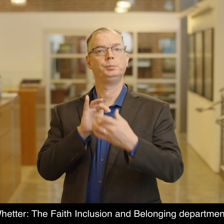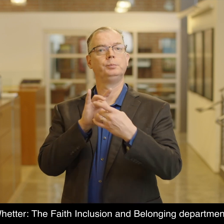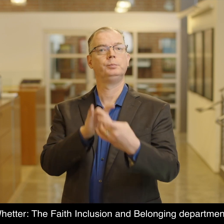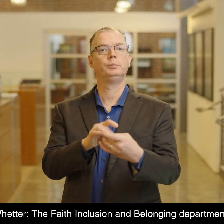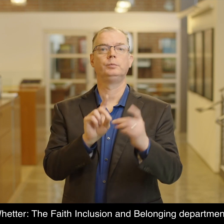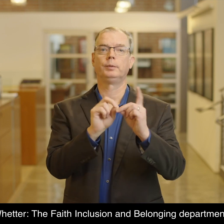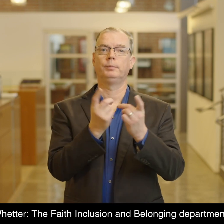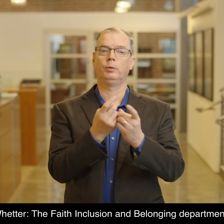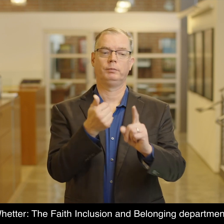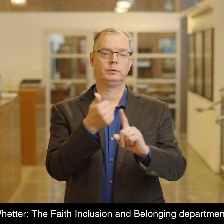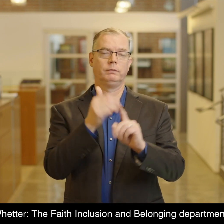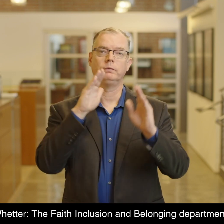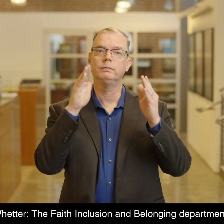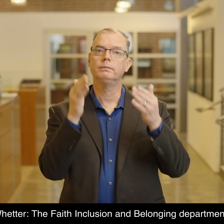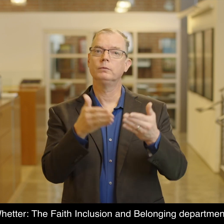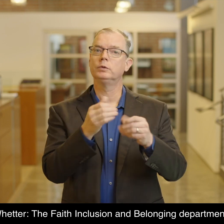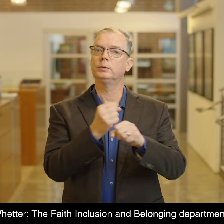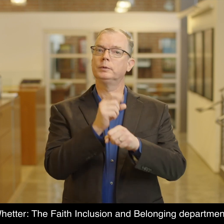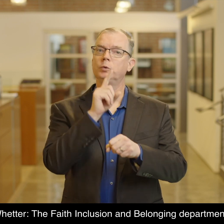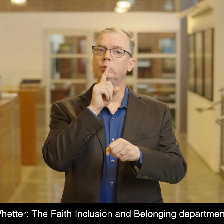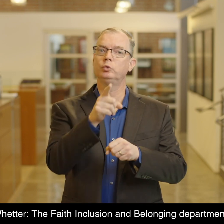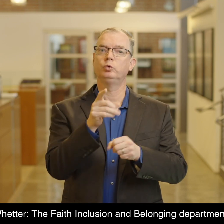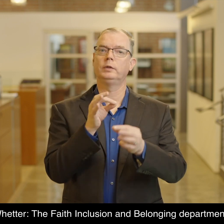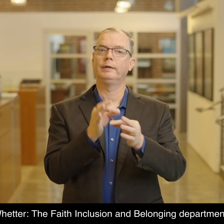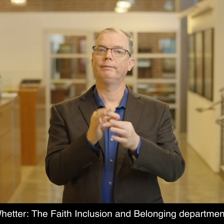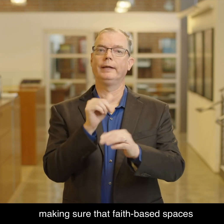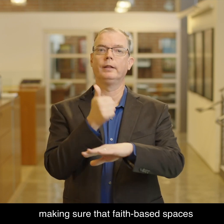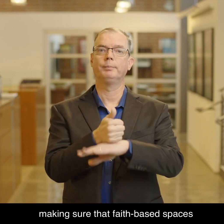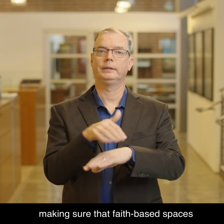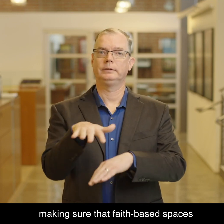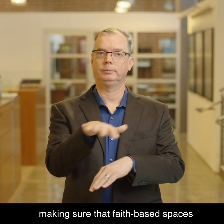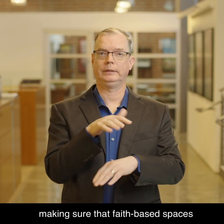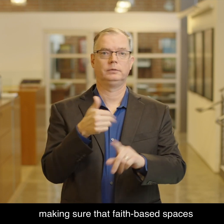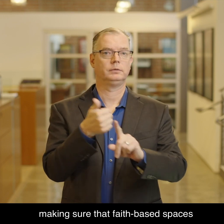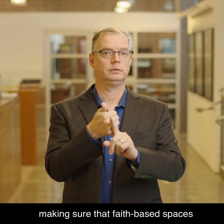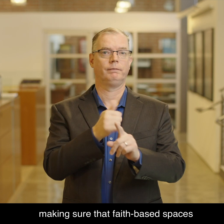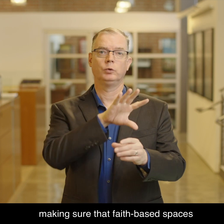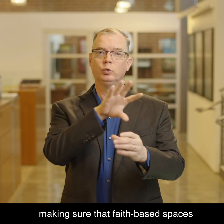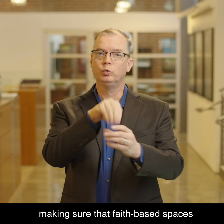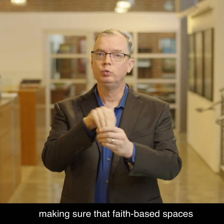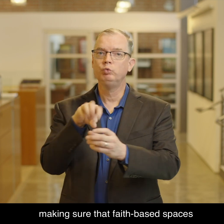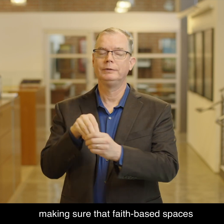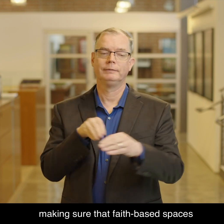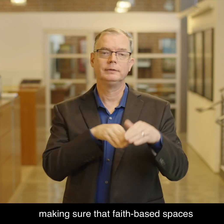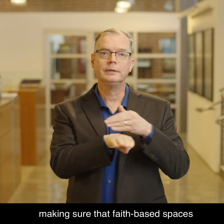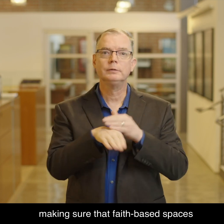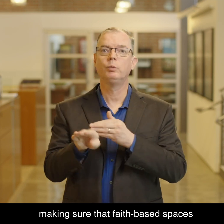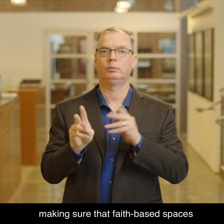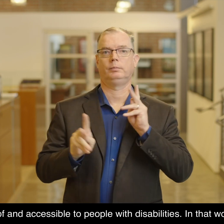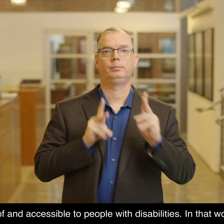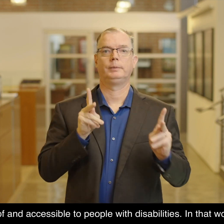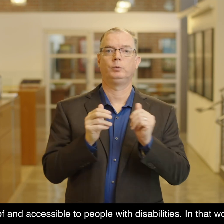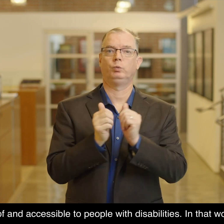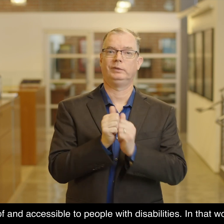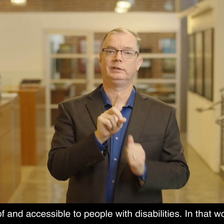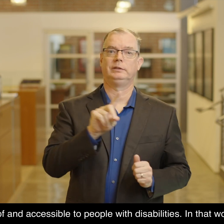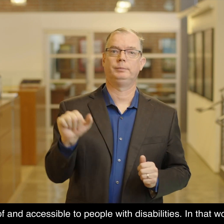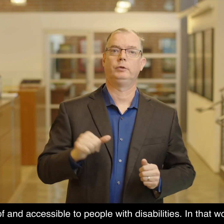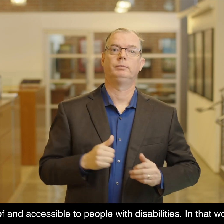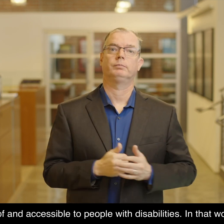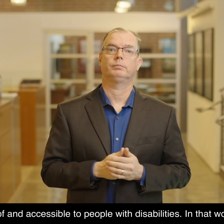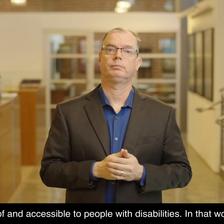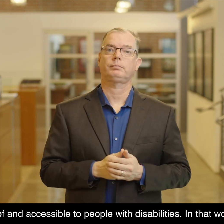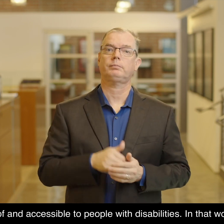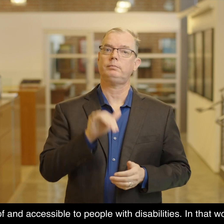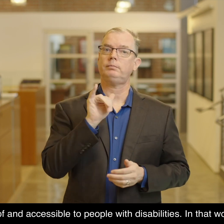The Faith, Inclusion, and Belonging Department is focused on making sure that faith-based spaces are inclusive